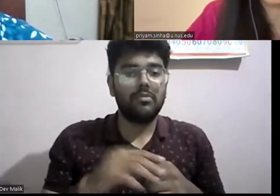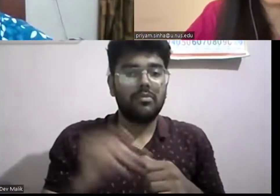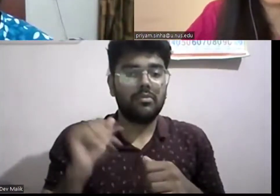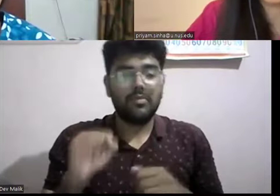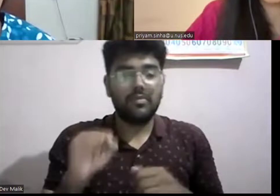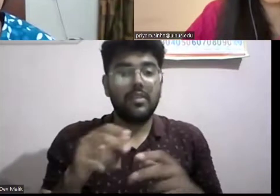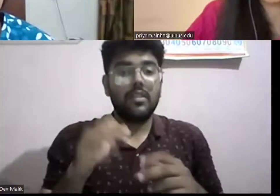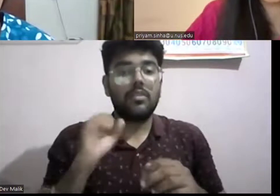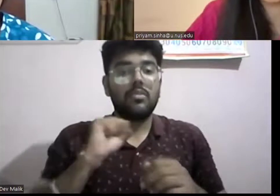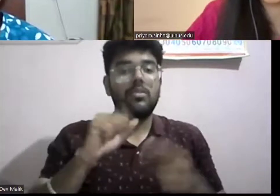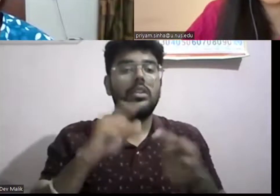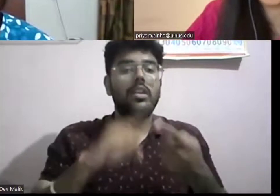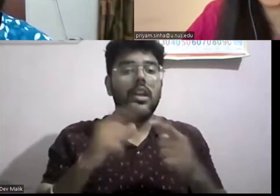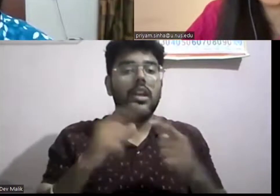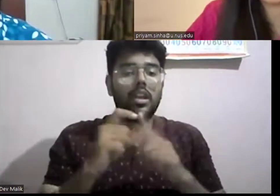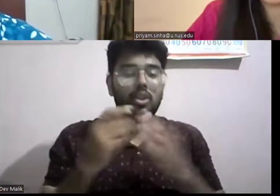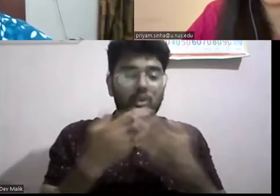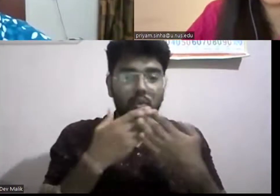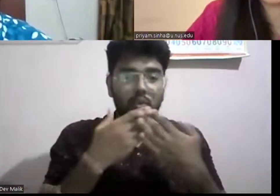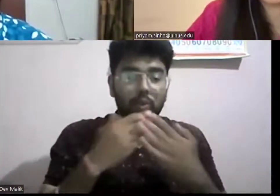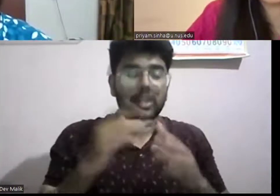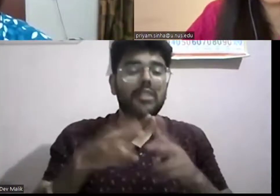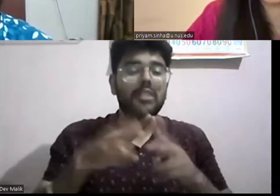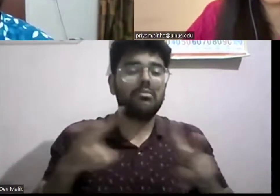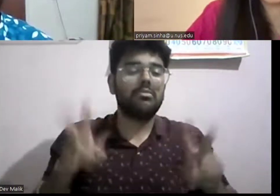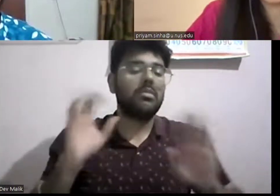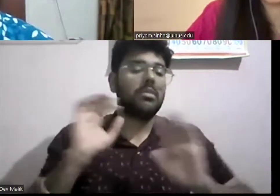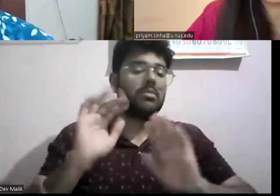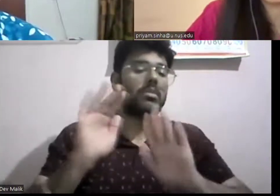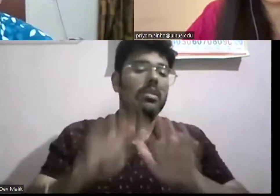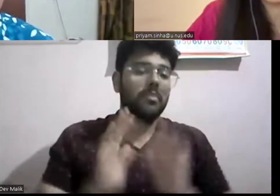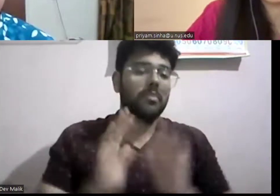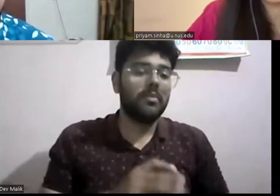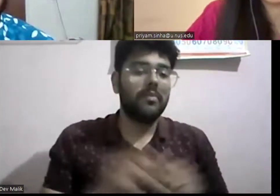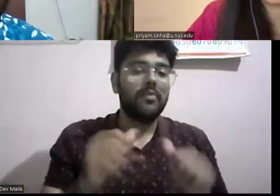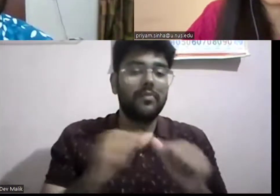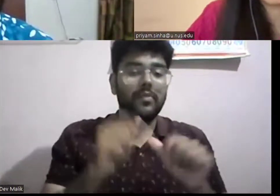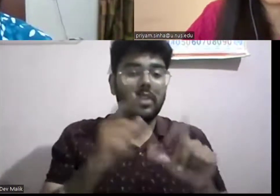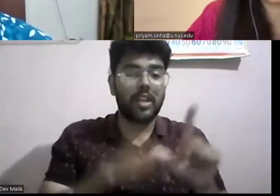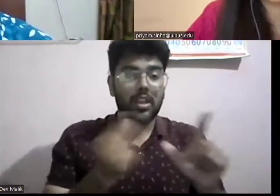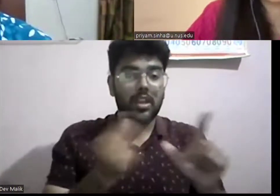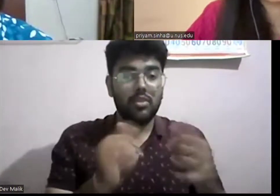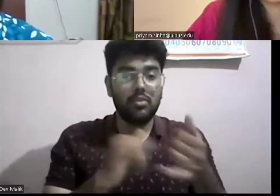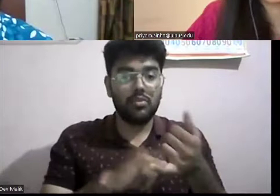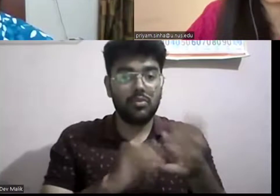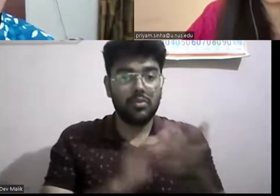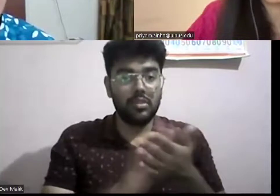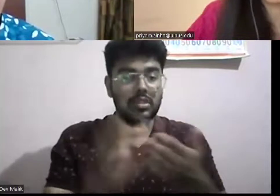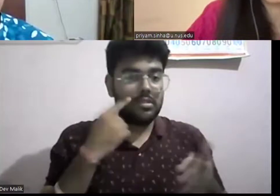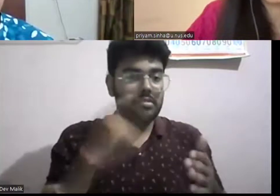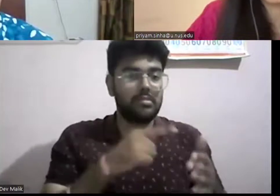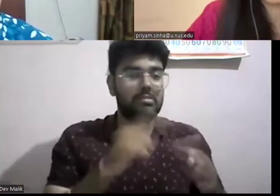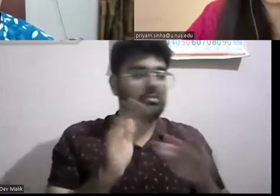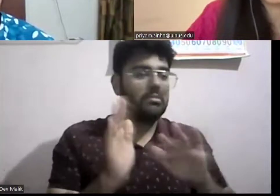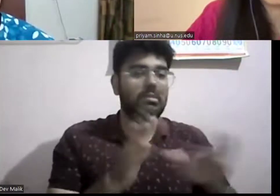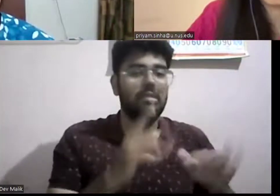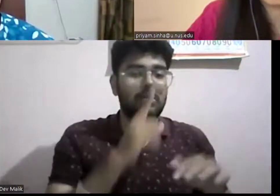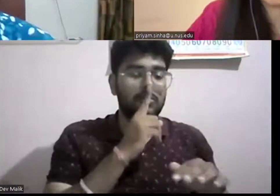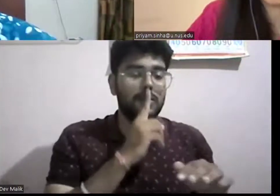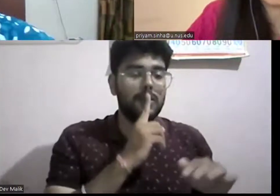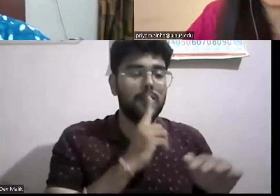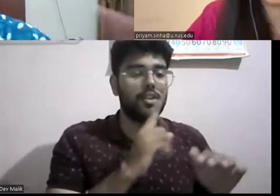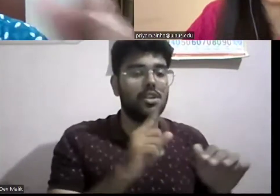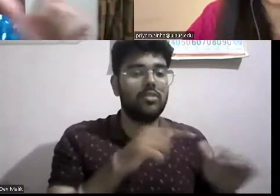the education that she has got. But somebody like Ayushi could not do it, and she is shown as a totally silent character